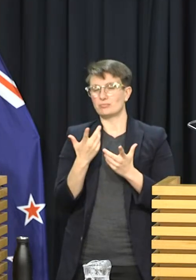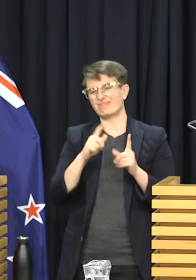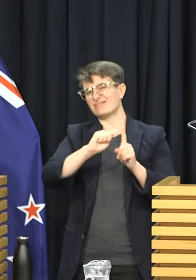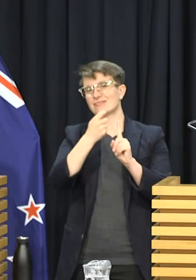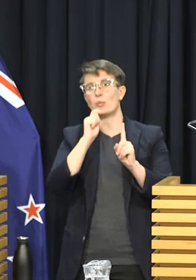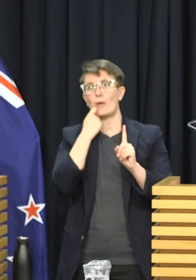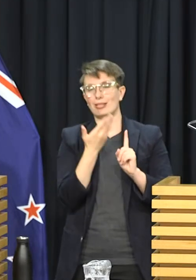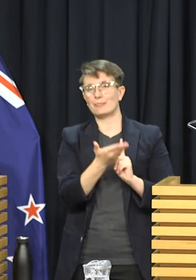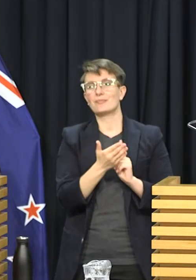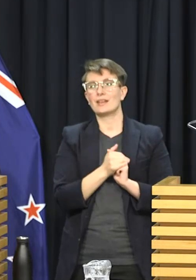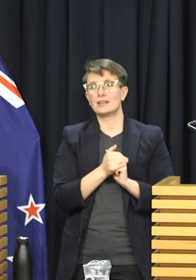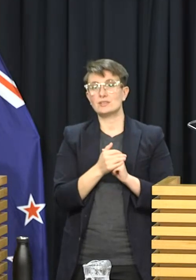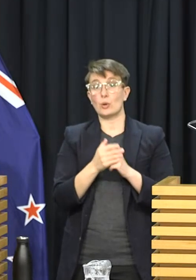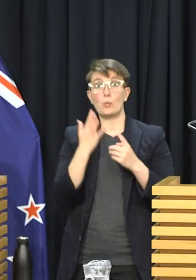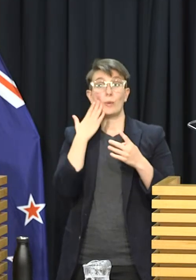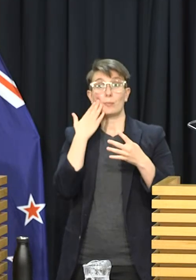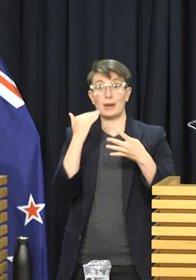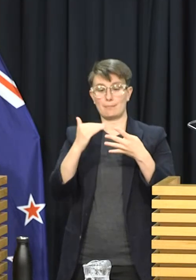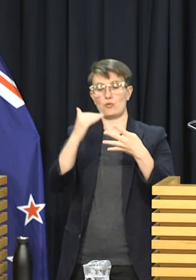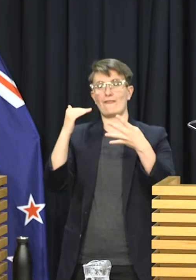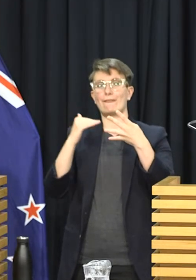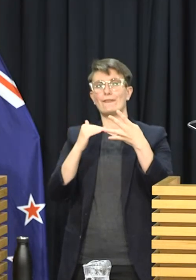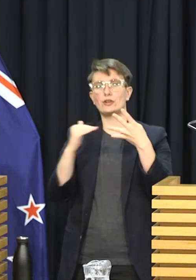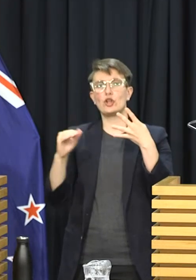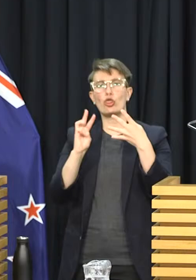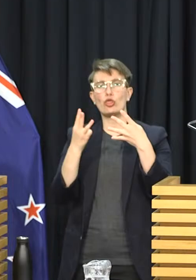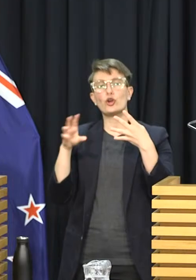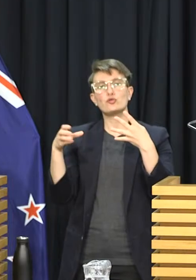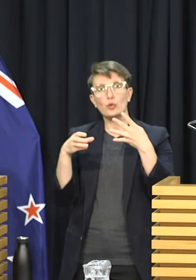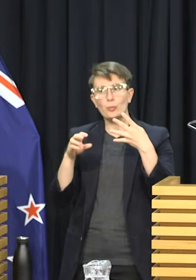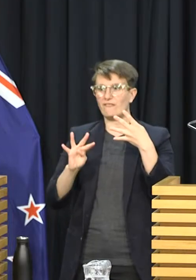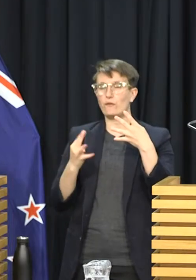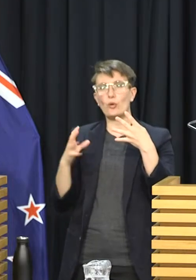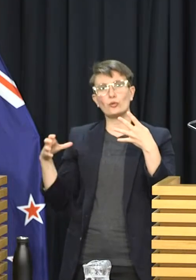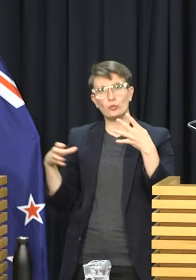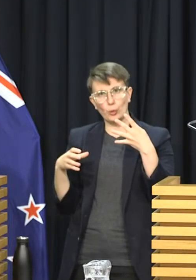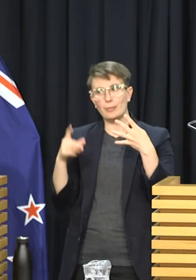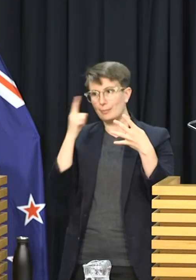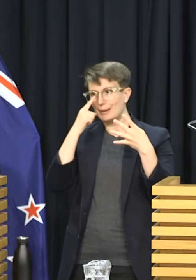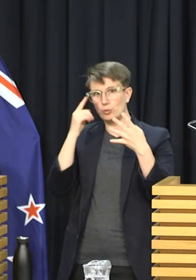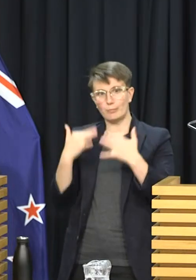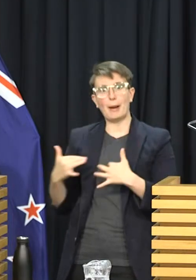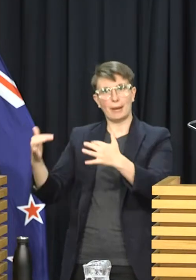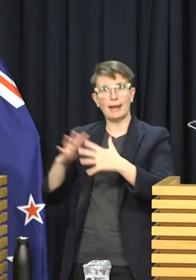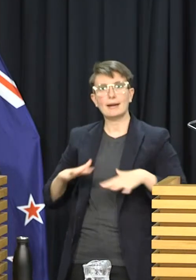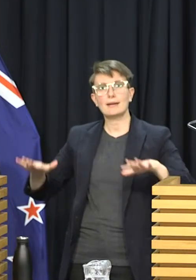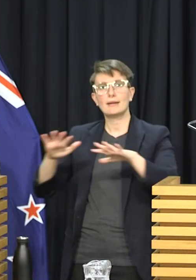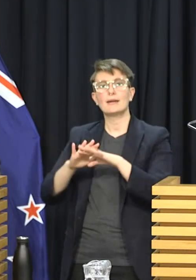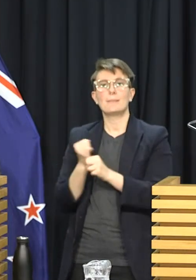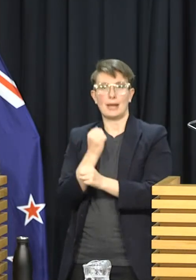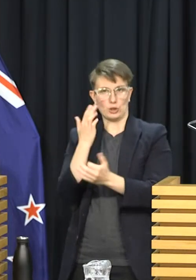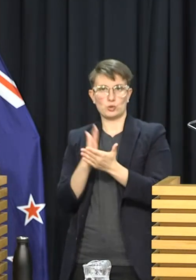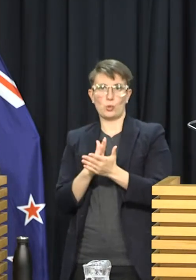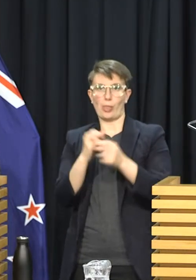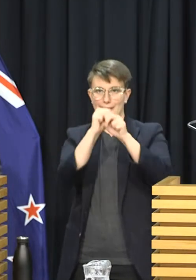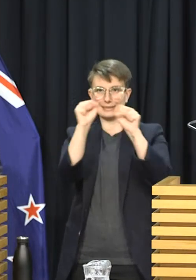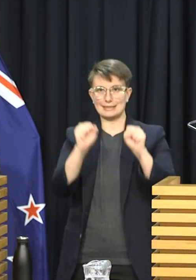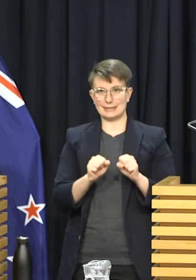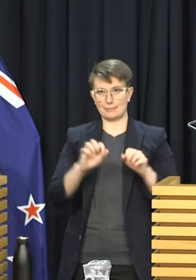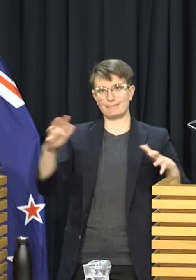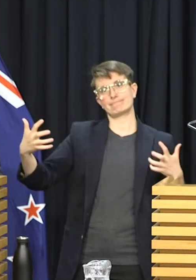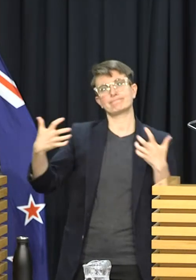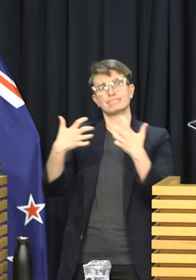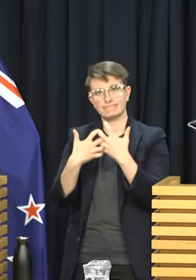that as we scale up, all the systems are in place, everything is sustainable. So the last thing we want is to be scaling up and scaling down